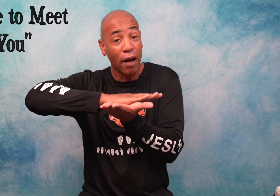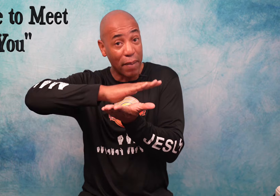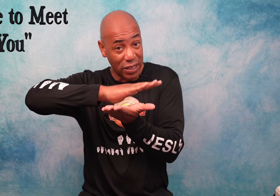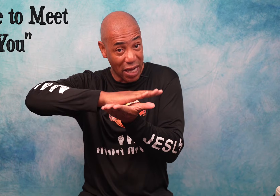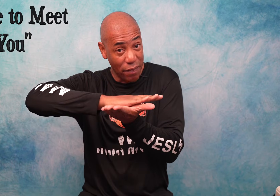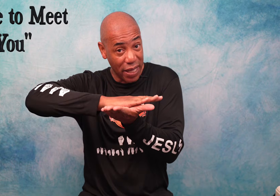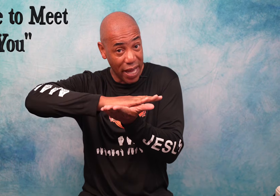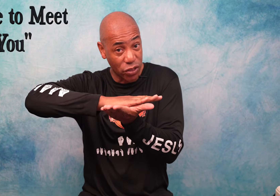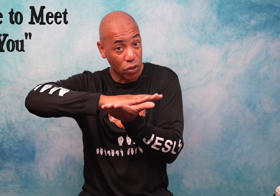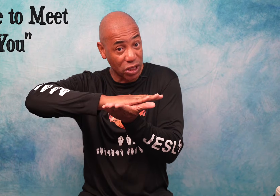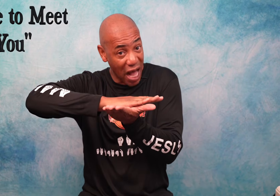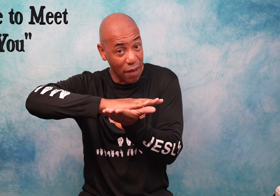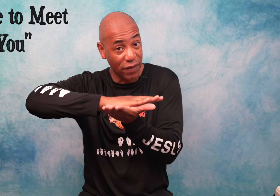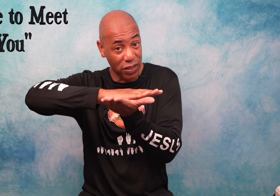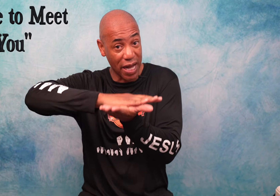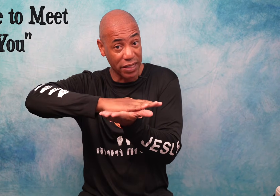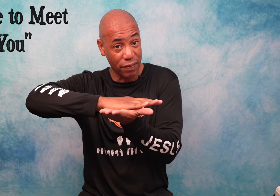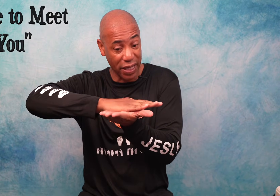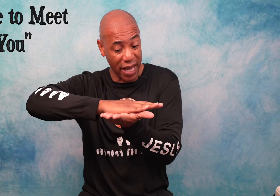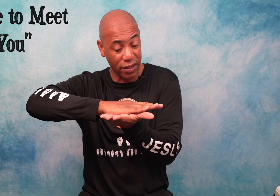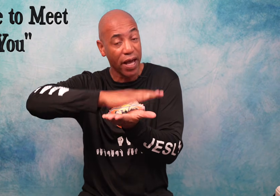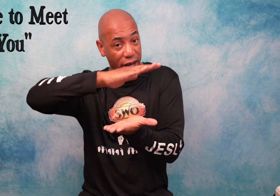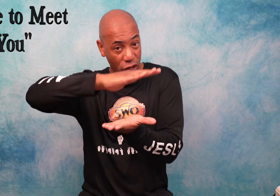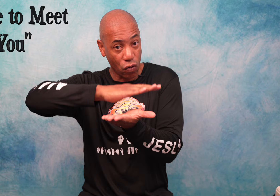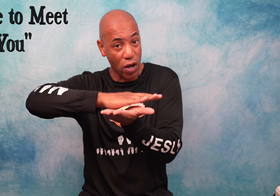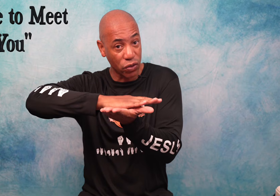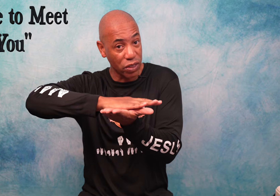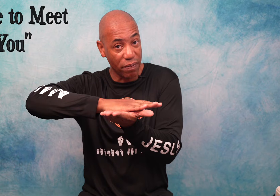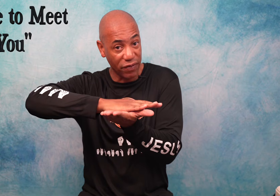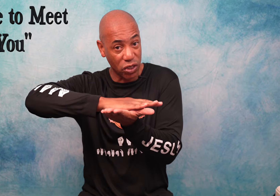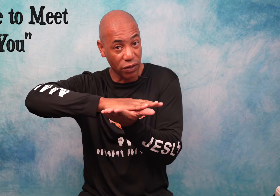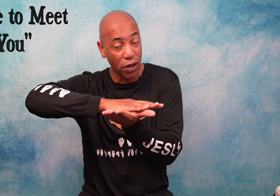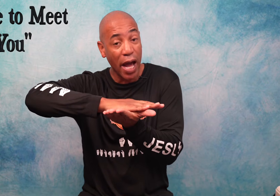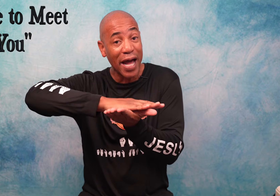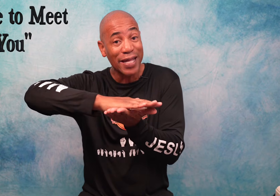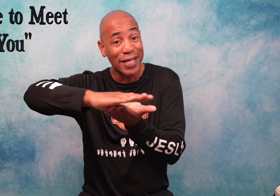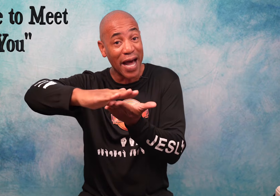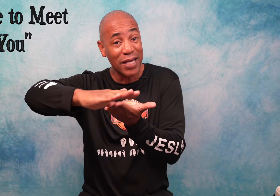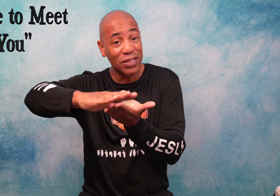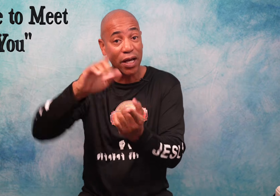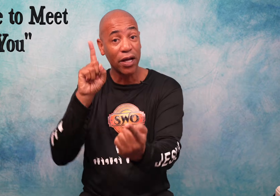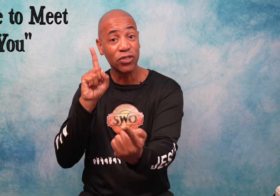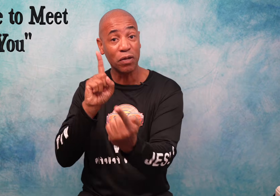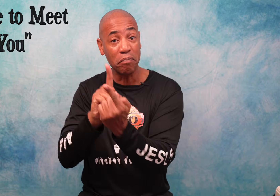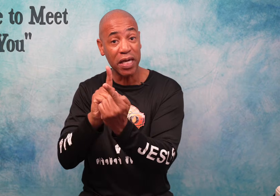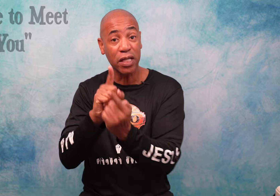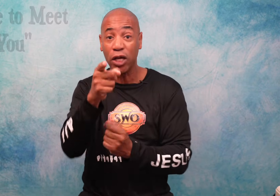my dominant hand's on top of the non-dominant hand, and they're crossed on top of each other. Nice to meet